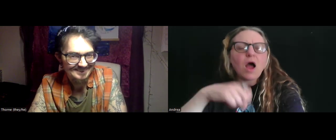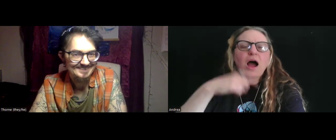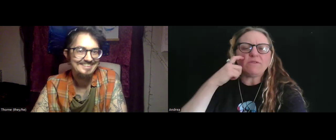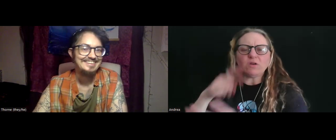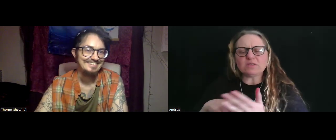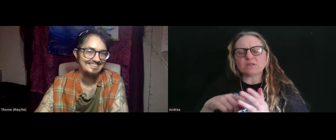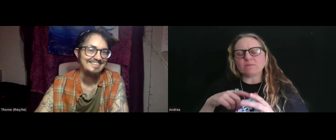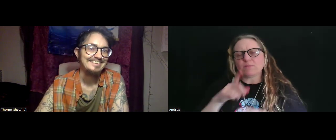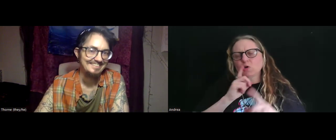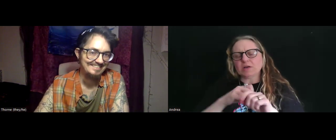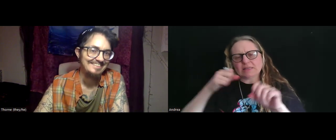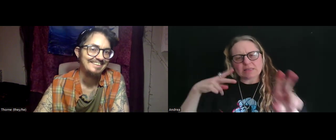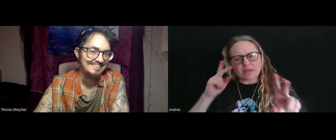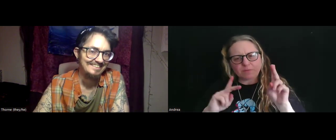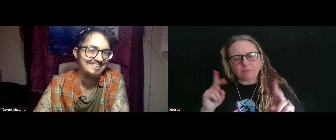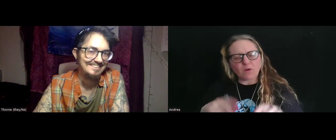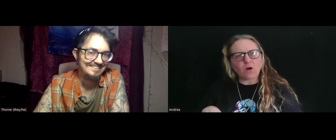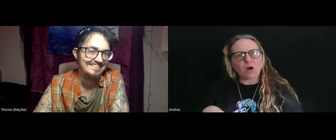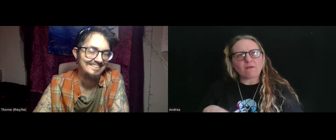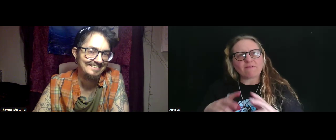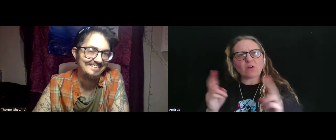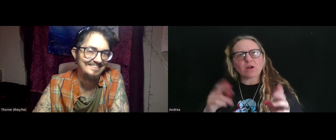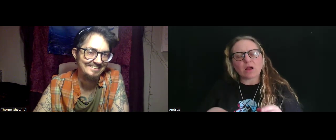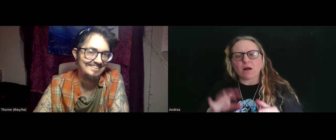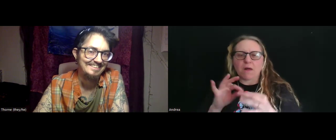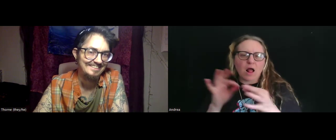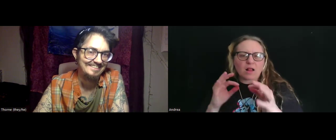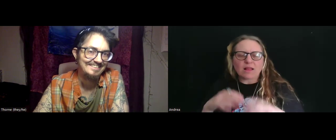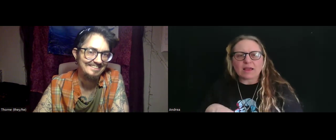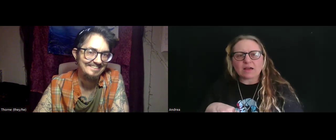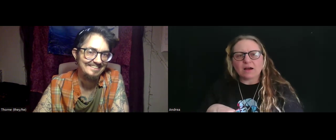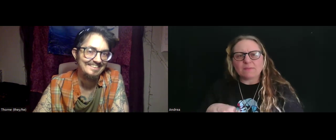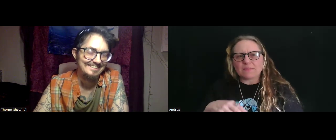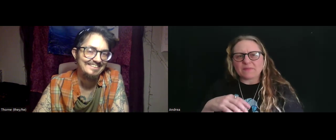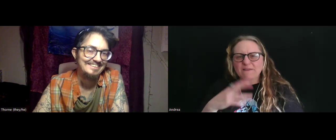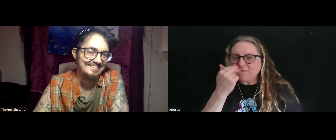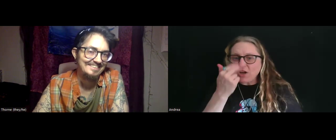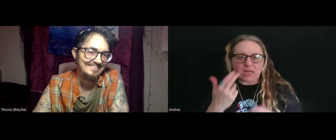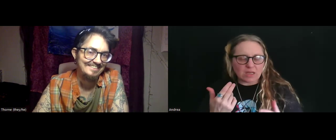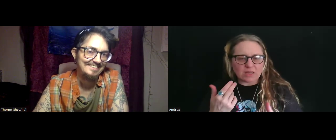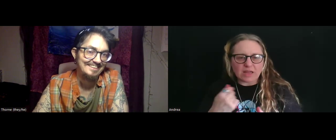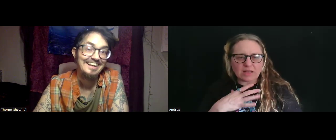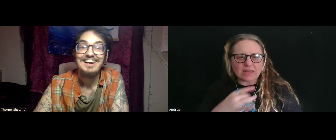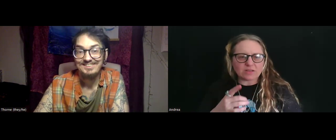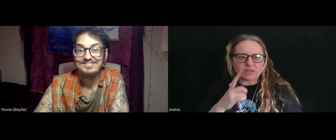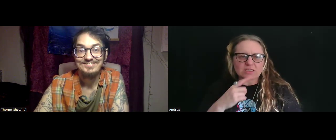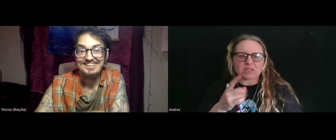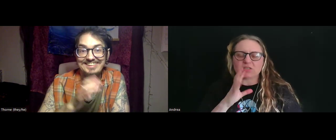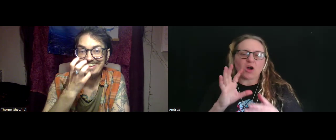I've noticed Mercury and Sag people are very like funny. They like to just talk